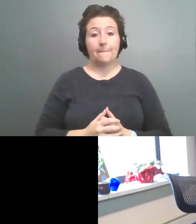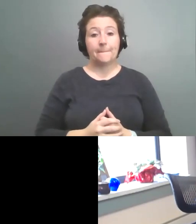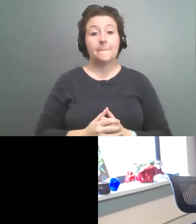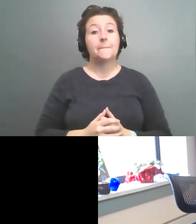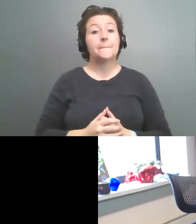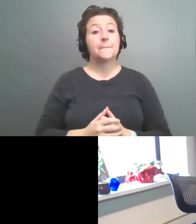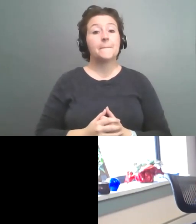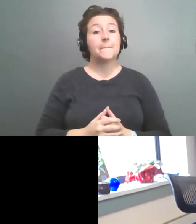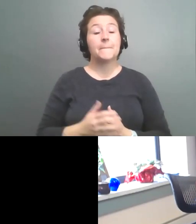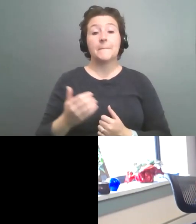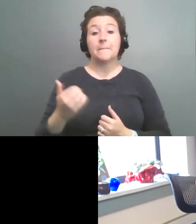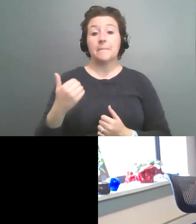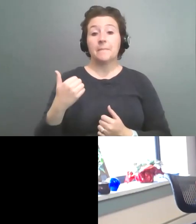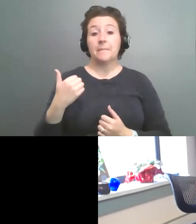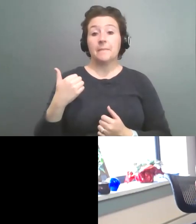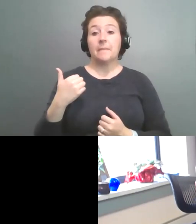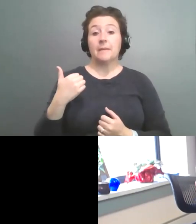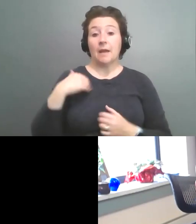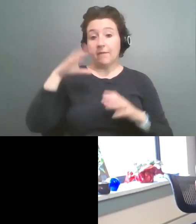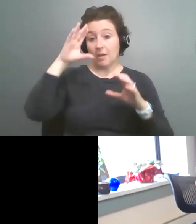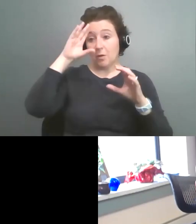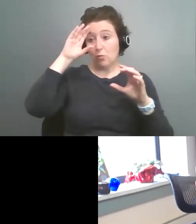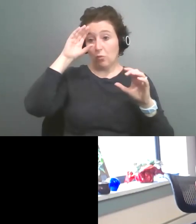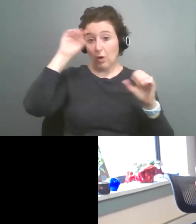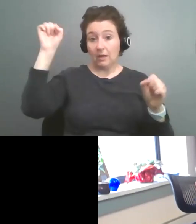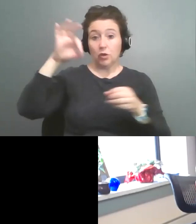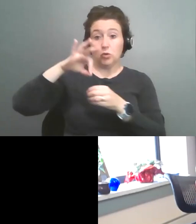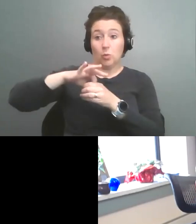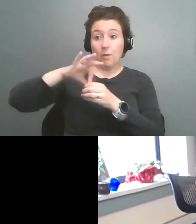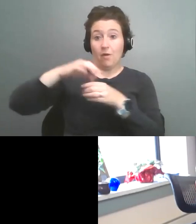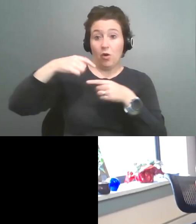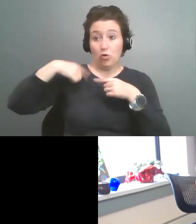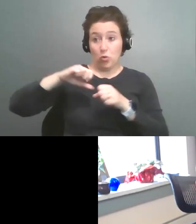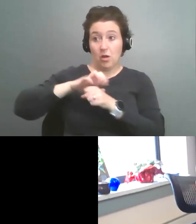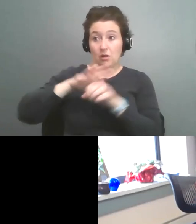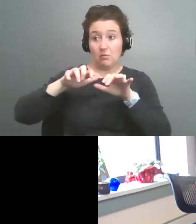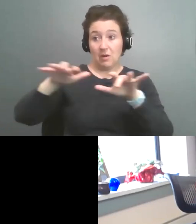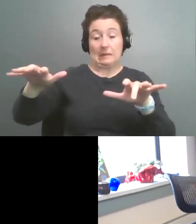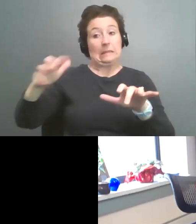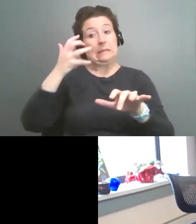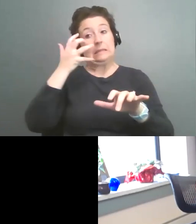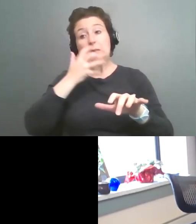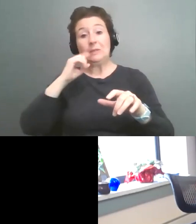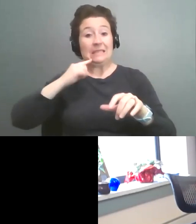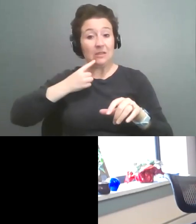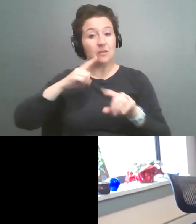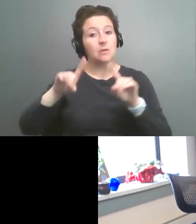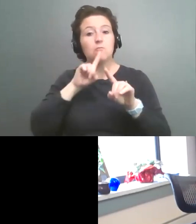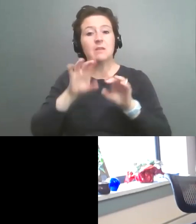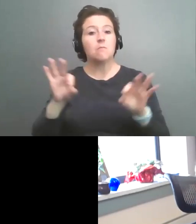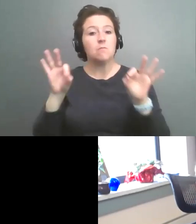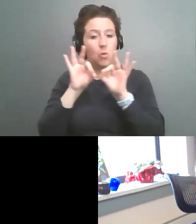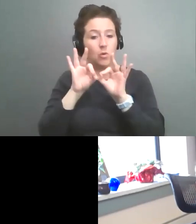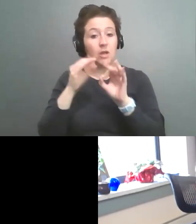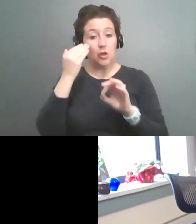Holding a presidential election during a pandemic is no small feat, but it's nonetheless important. We know that safety